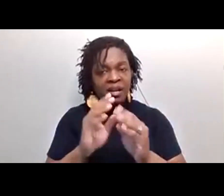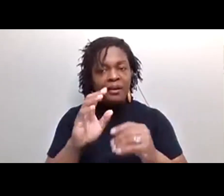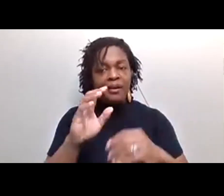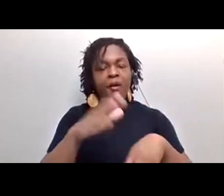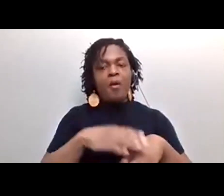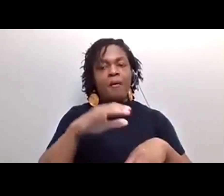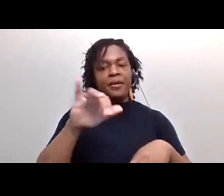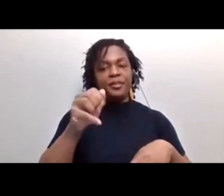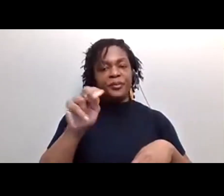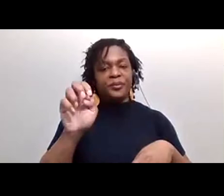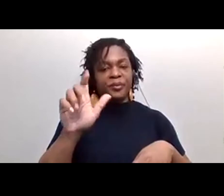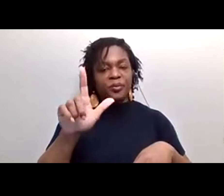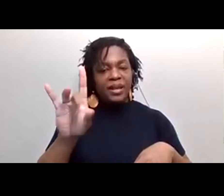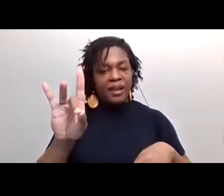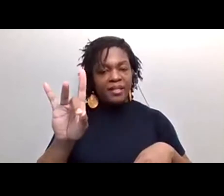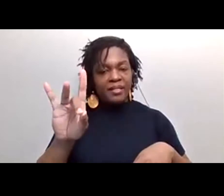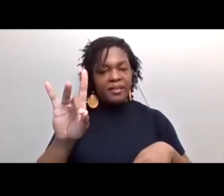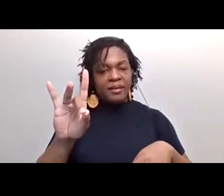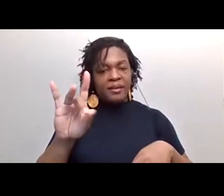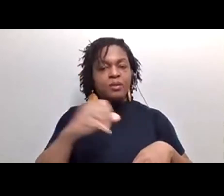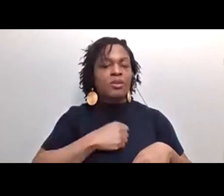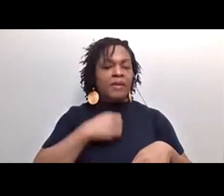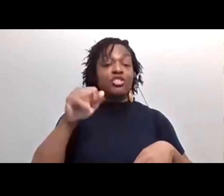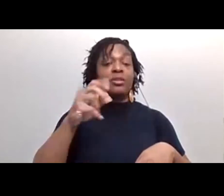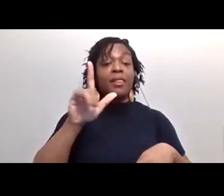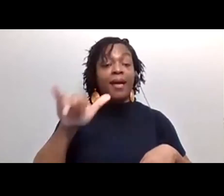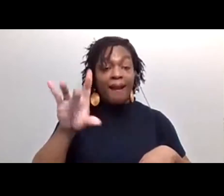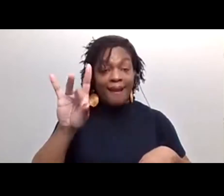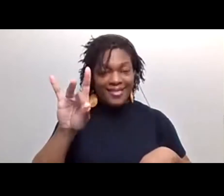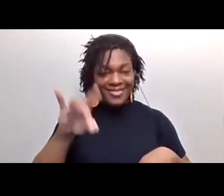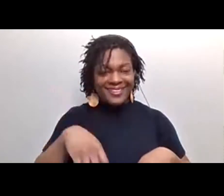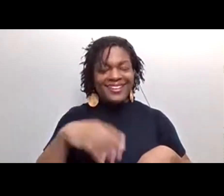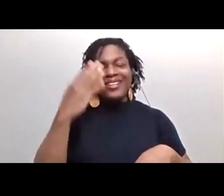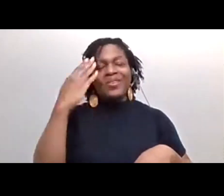and we may or may not be able to get it done for that period, but we will try to.